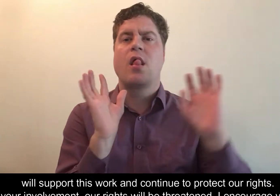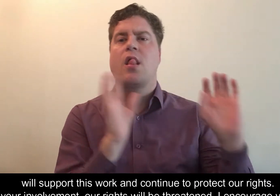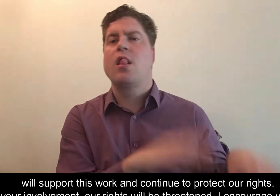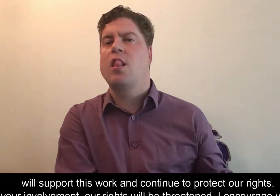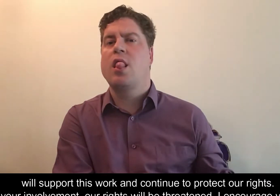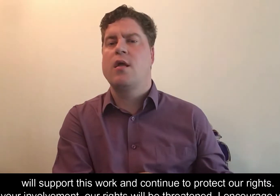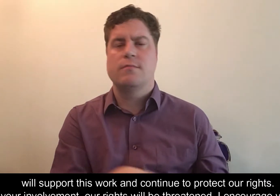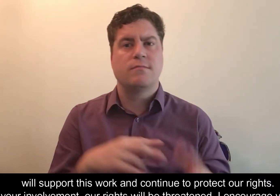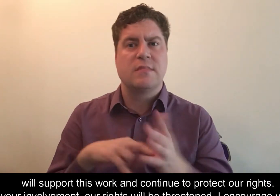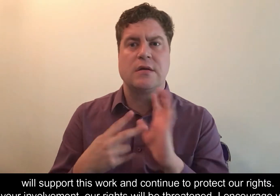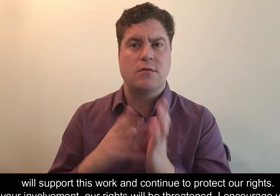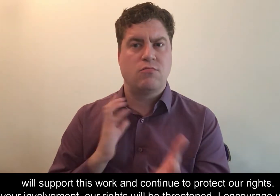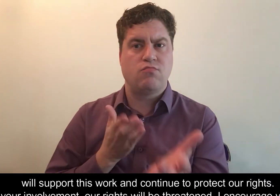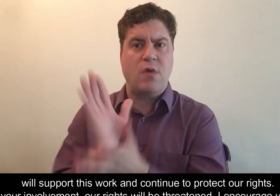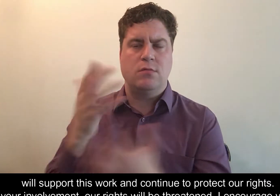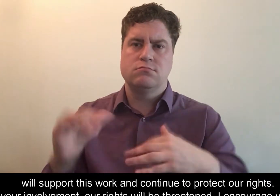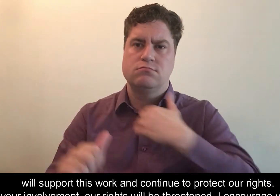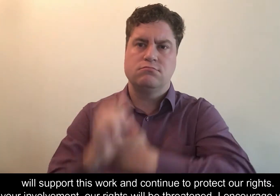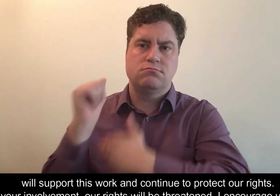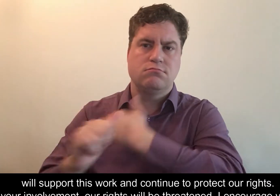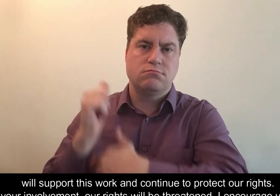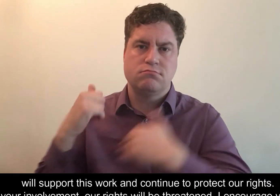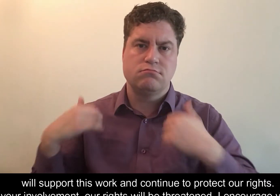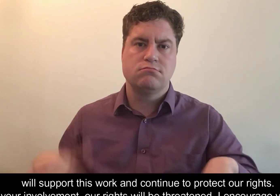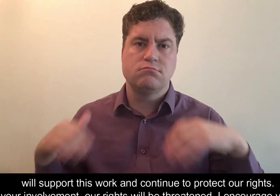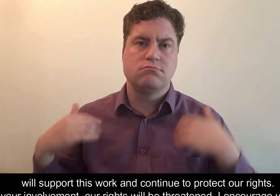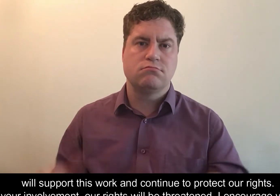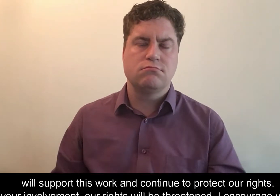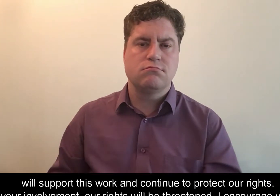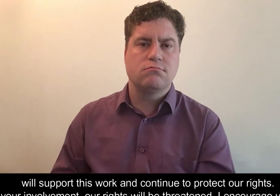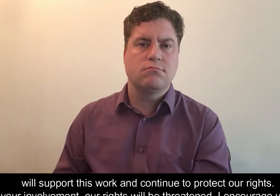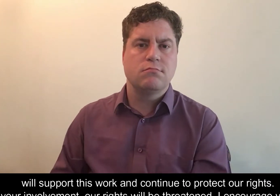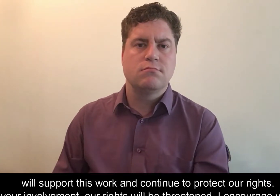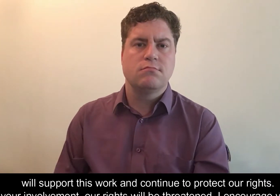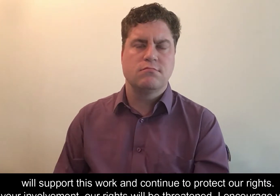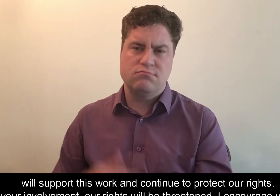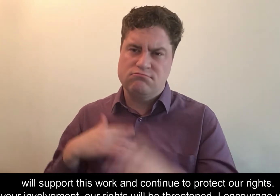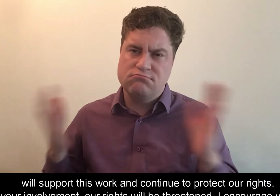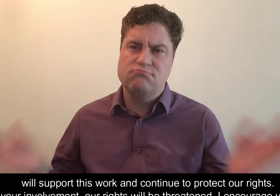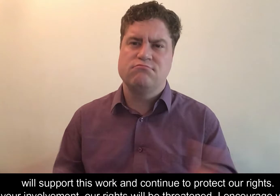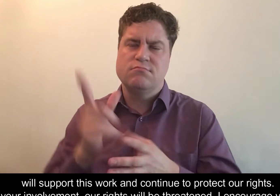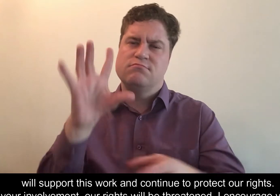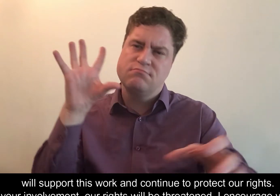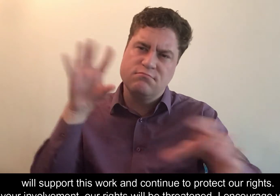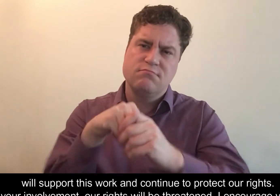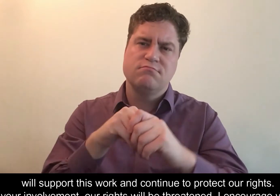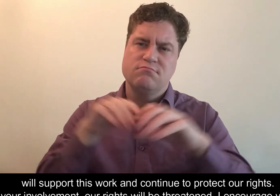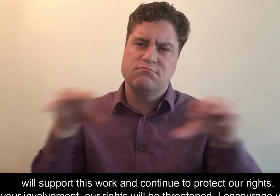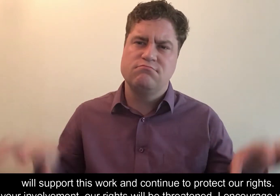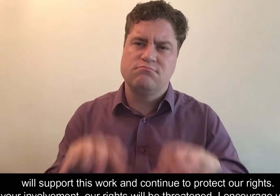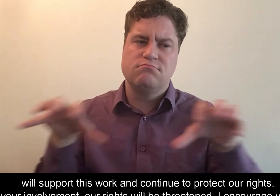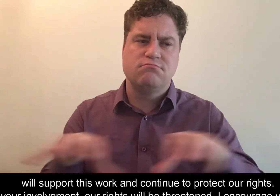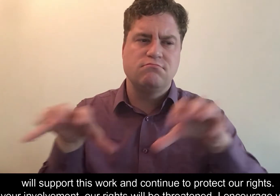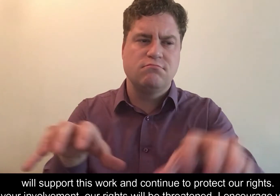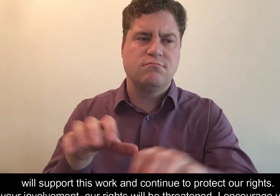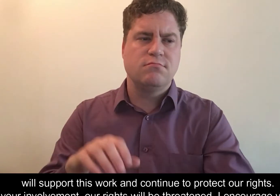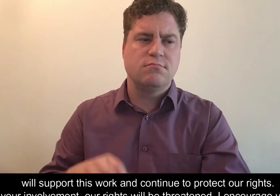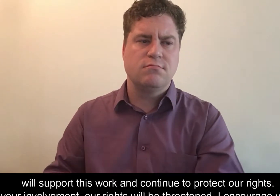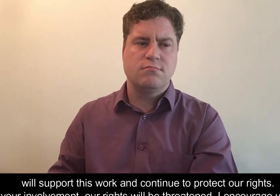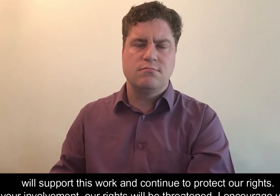to continue the work and make a difference. No, if you put it off and don't want to get involved, that means that our rights are threatened.